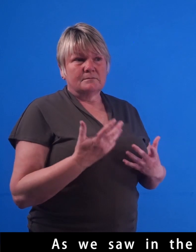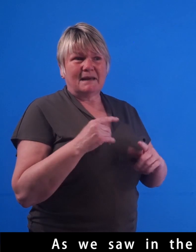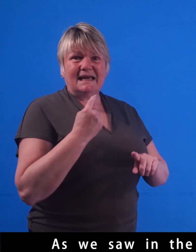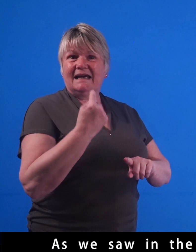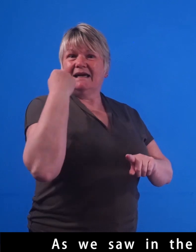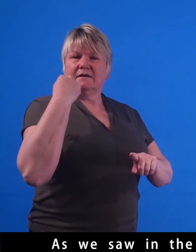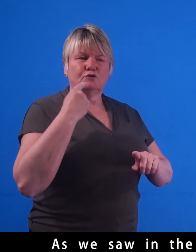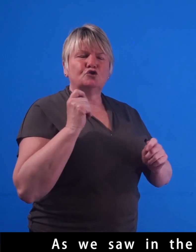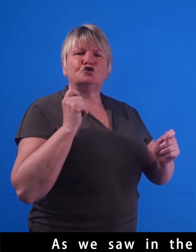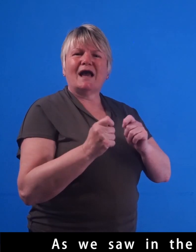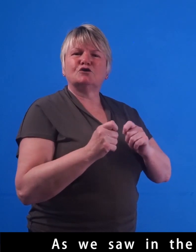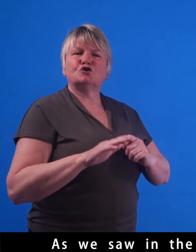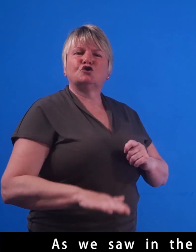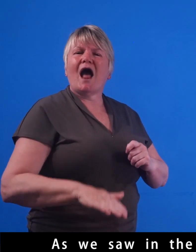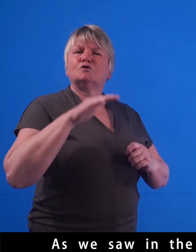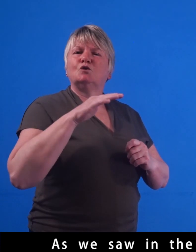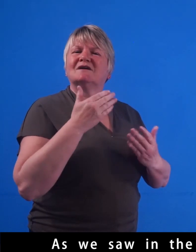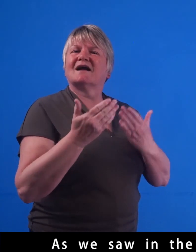As we saw in the Changing Childhood gallery,